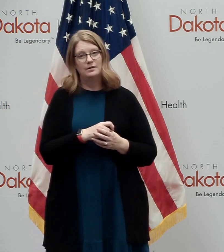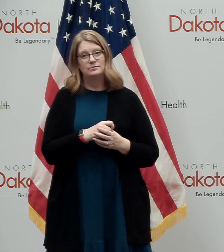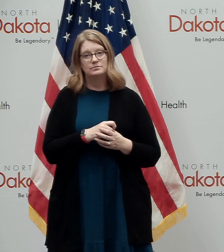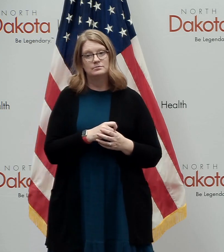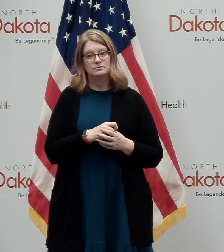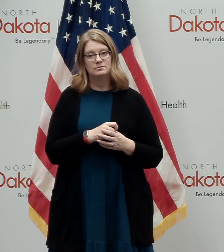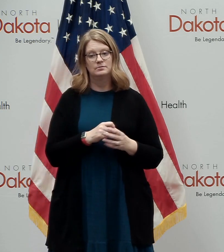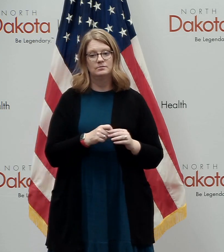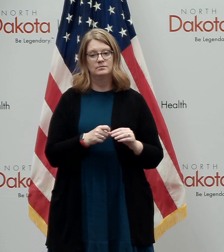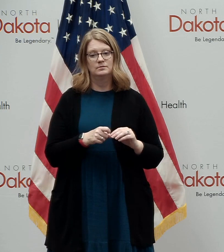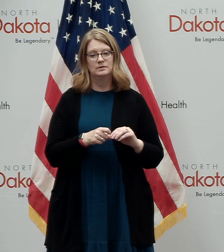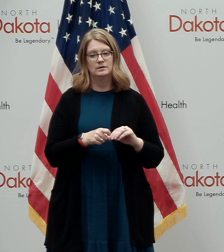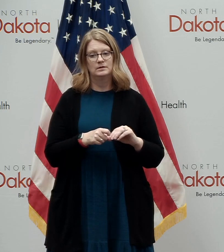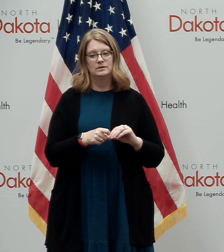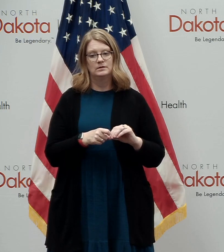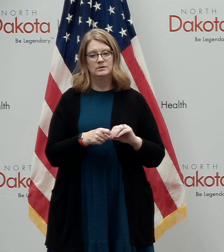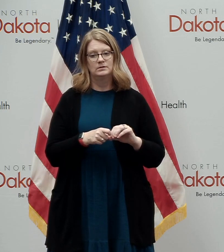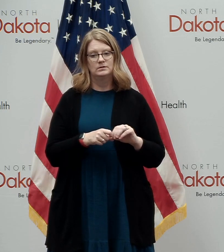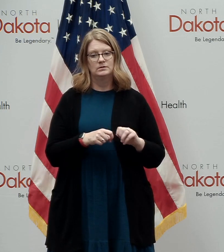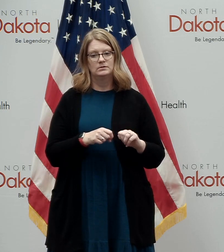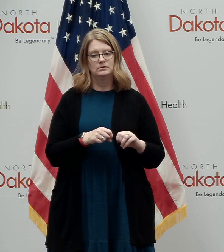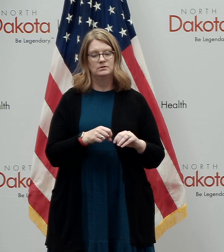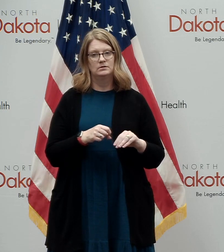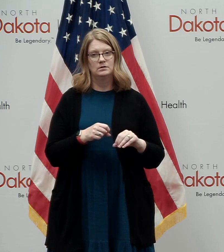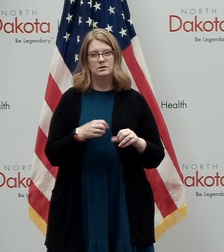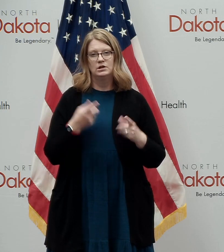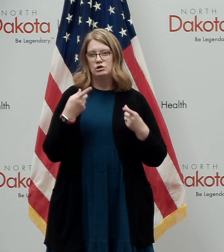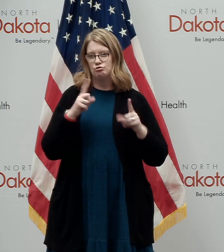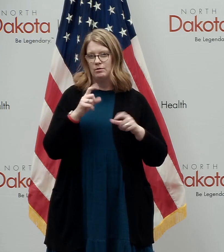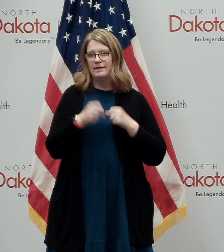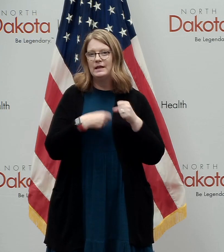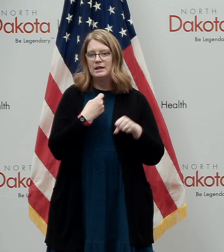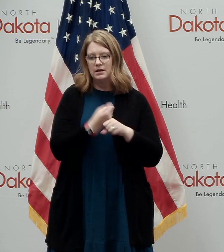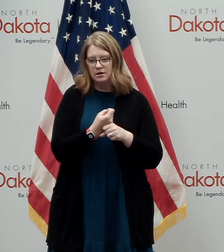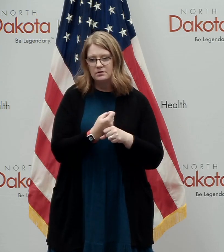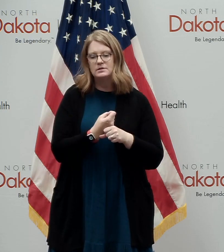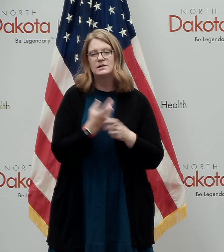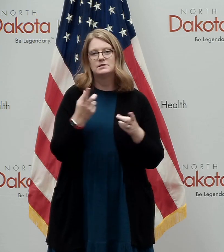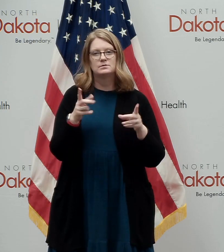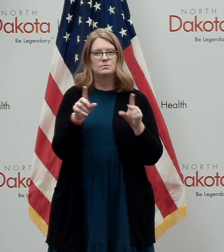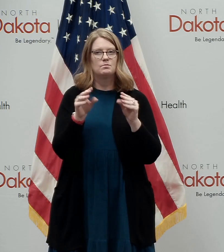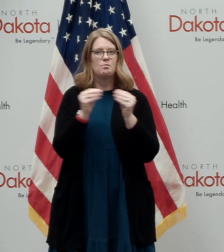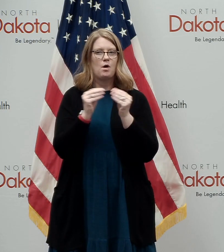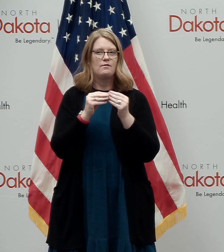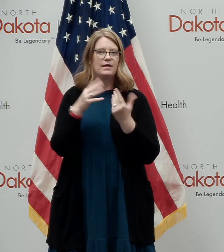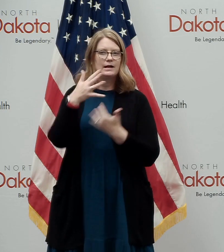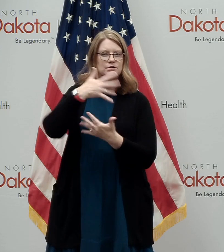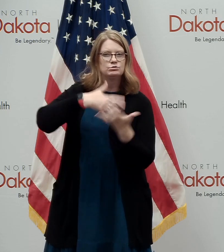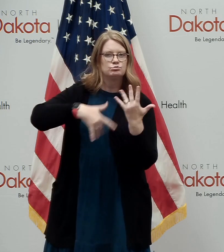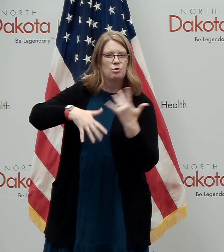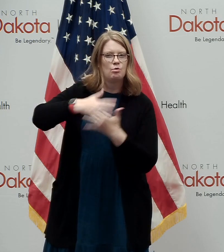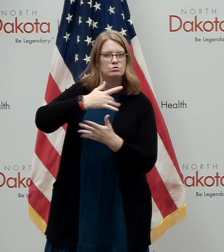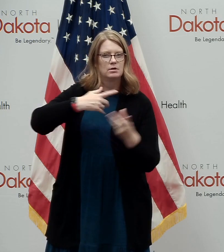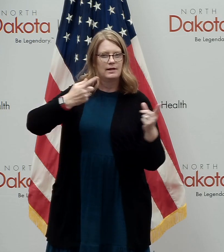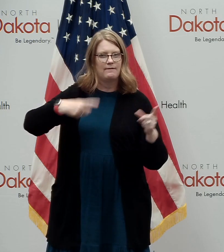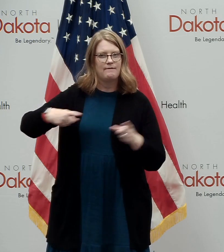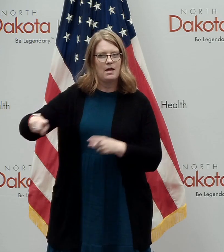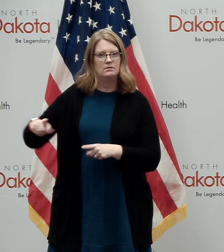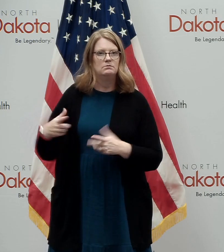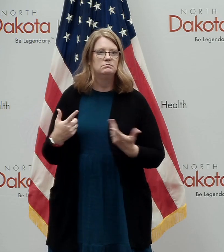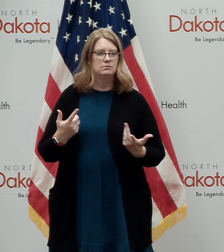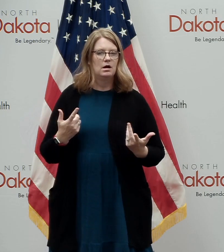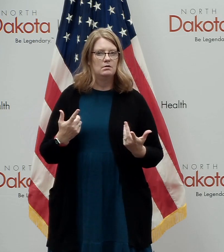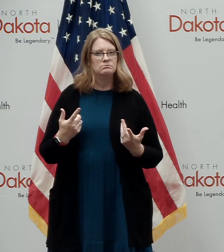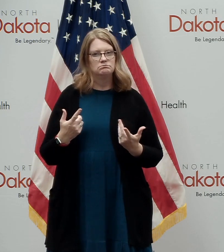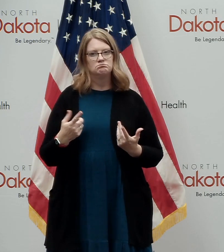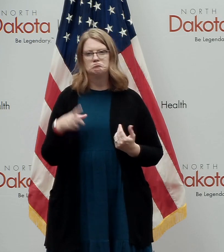over the years it has been kind of a social event too, which some of you that have been around for a long time, I mean,